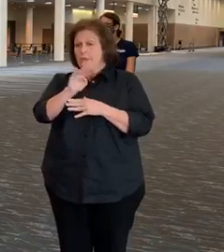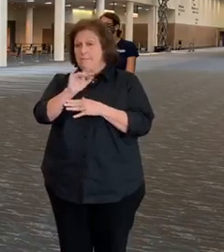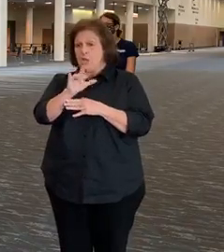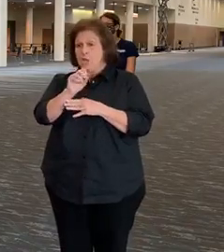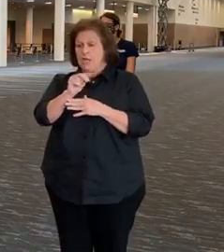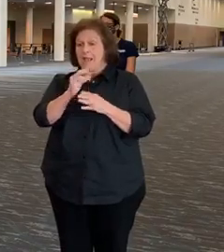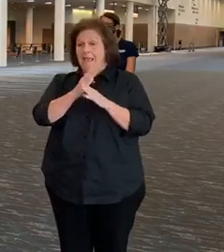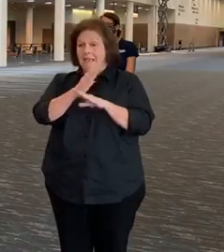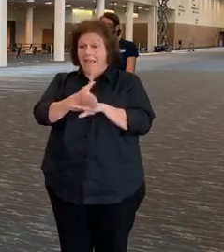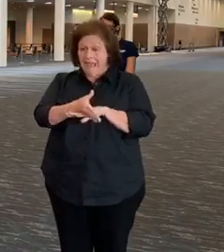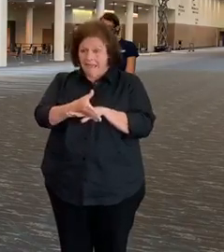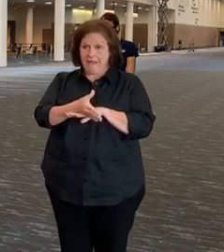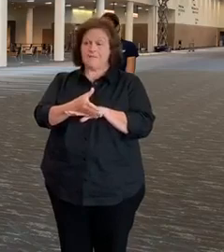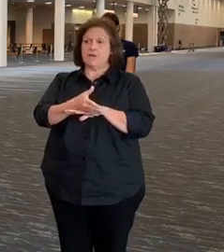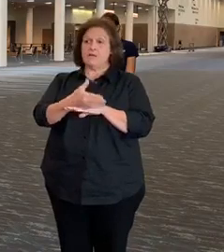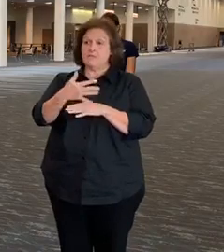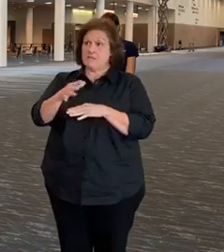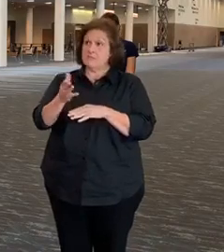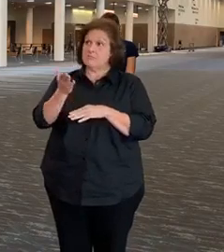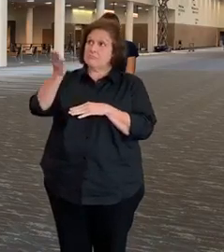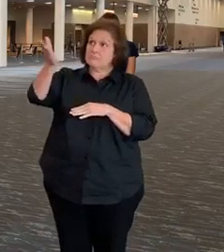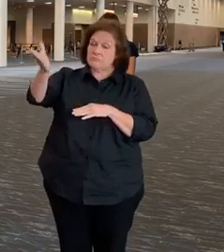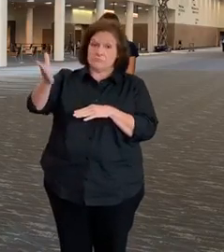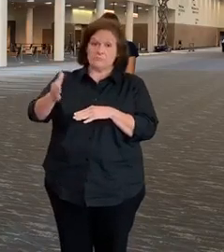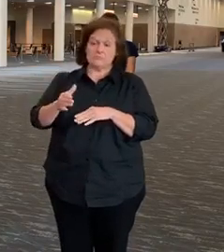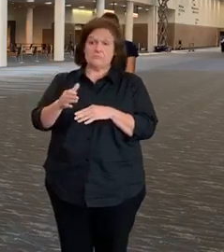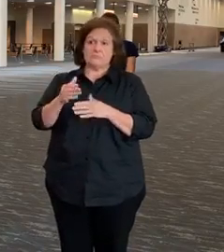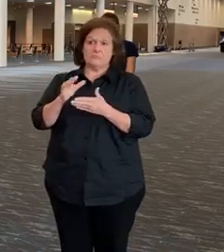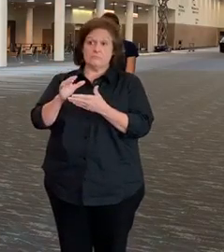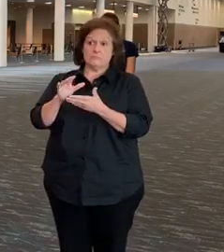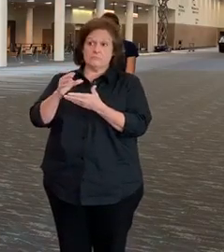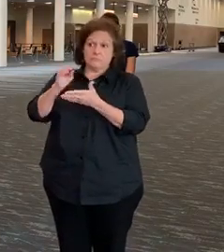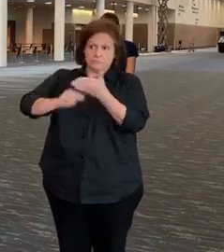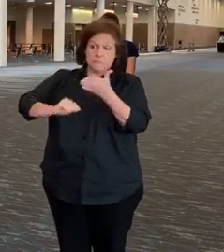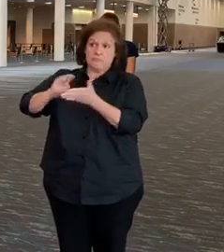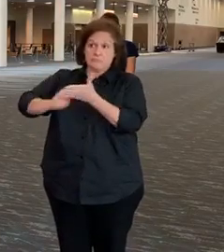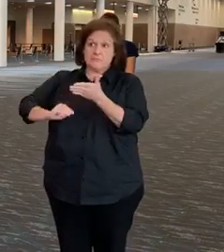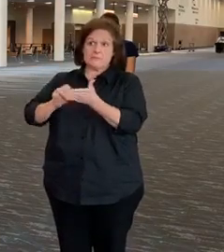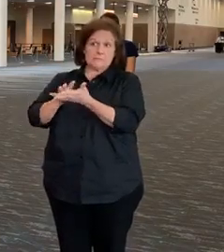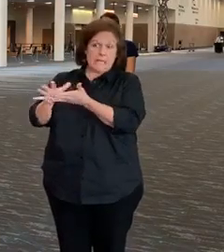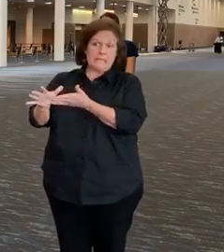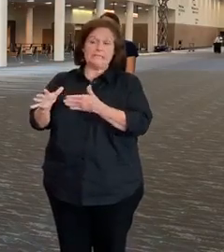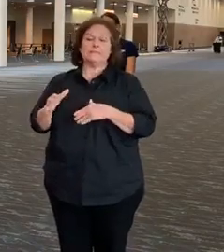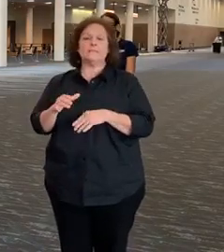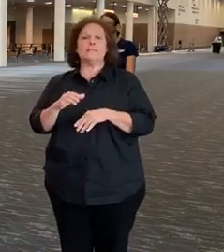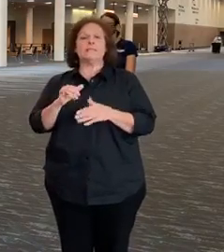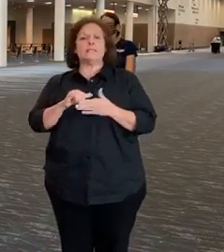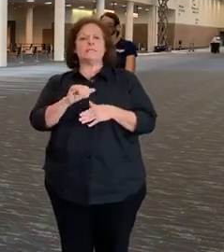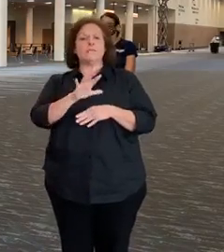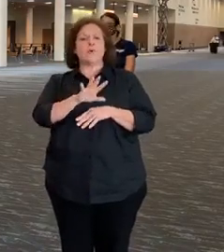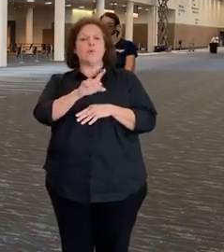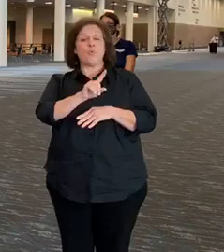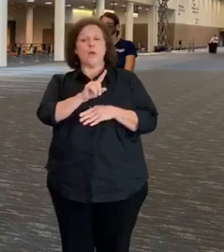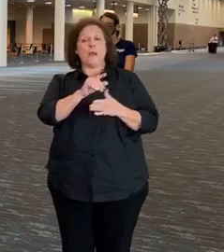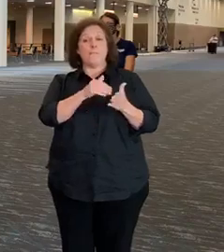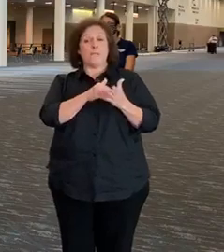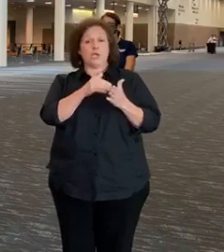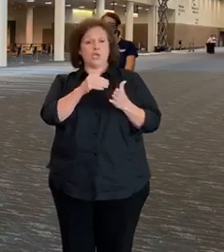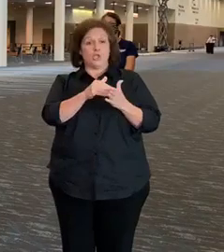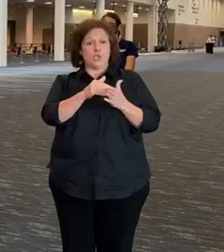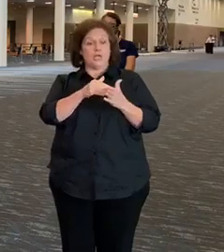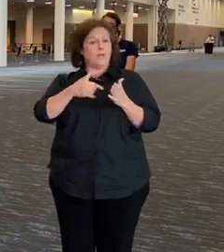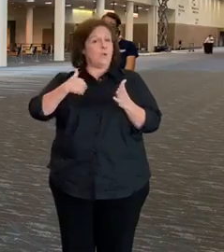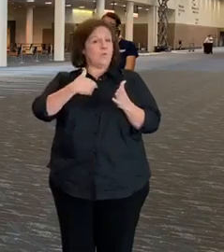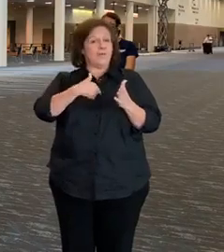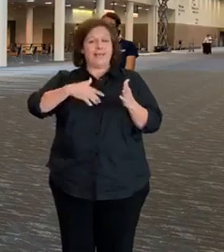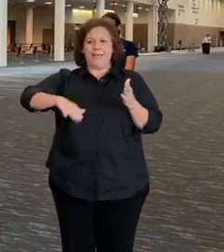after submitting expenses of over $49 million. Our second tranche, which was submitted, over $41 million. We have